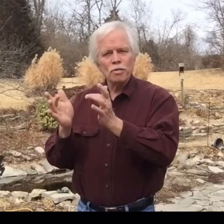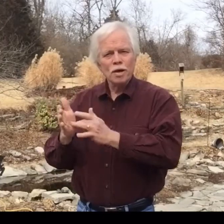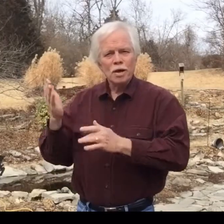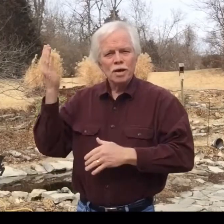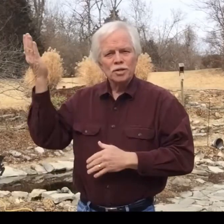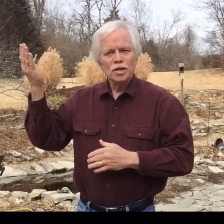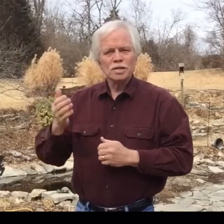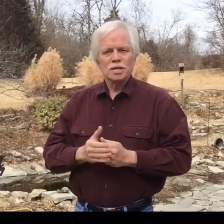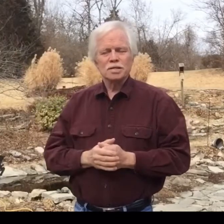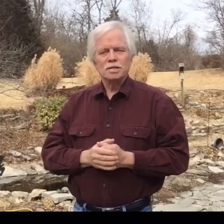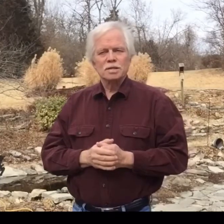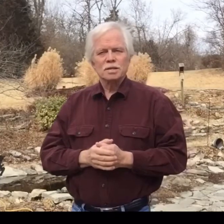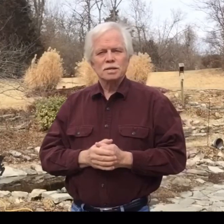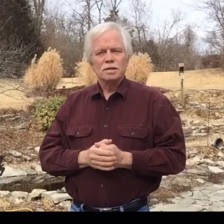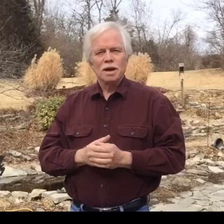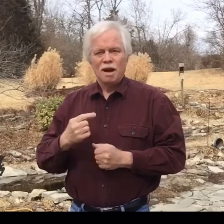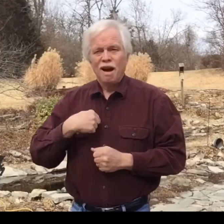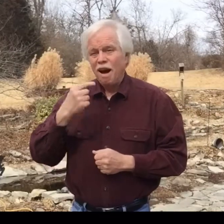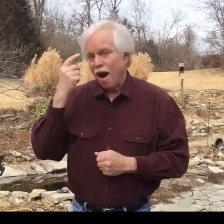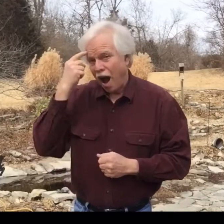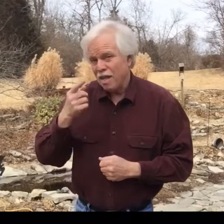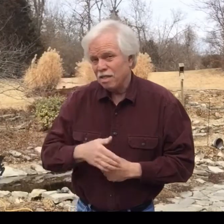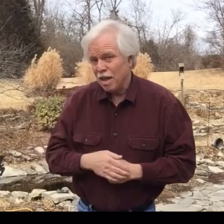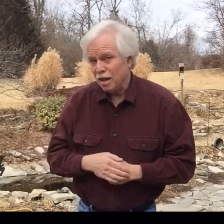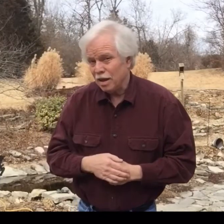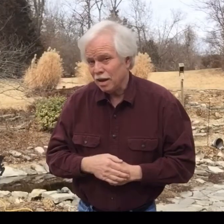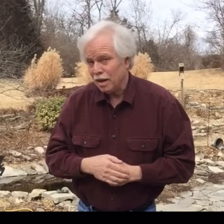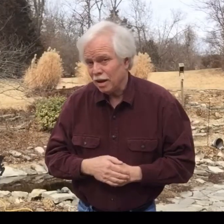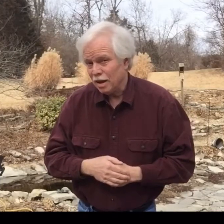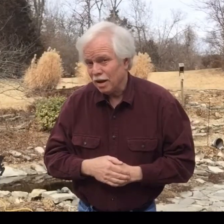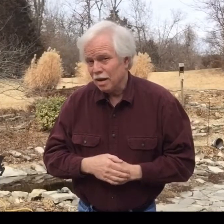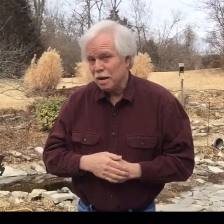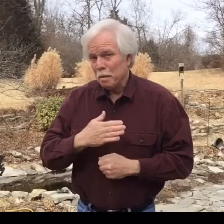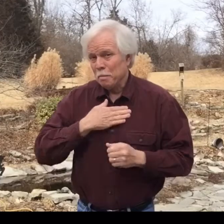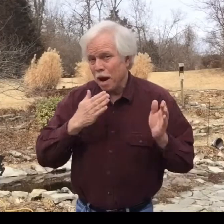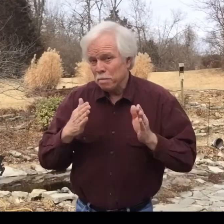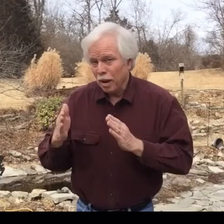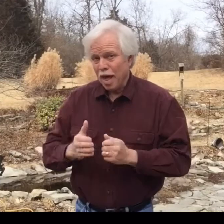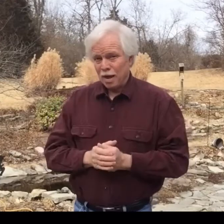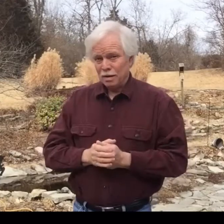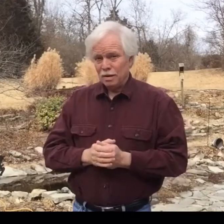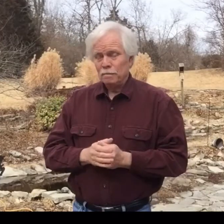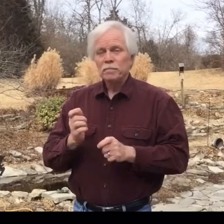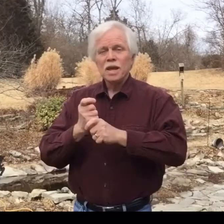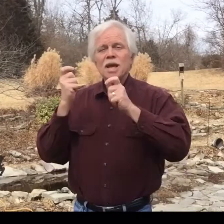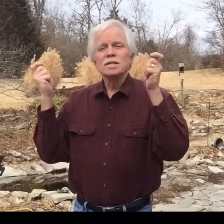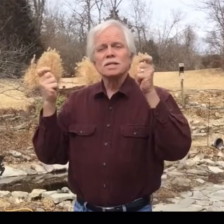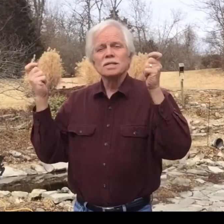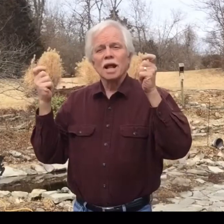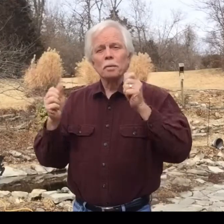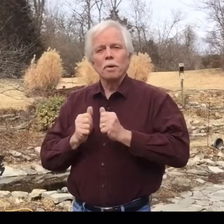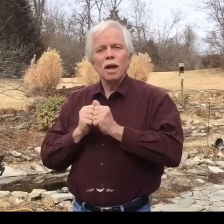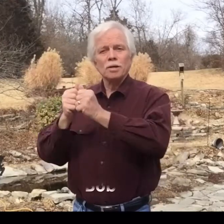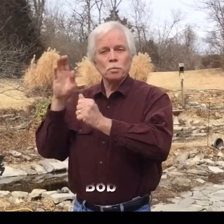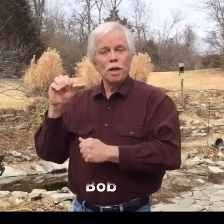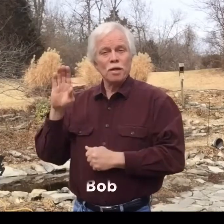Jesus. I think my plan is to celebrate with